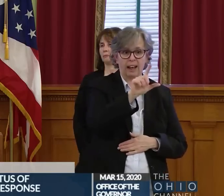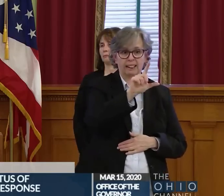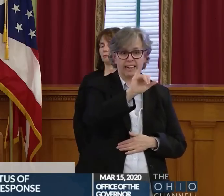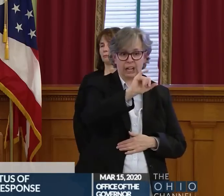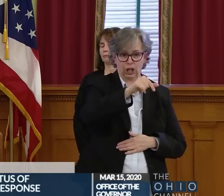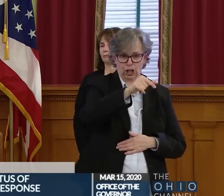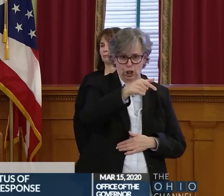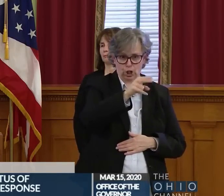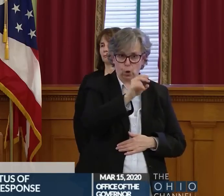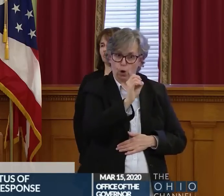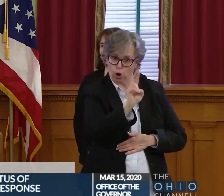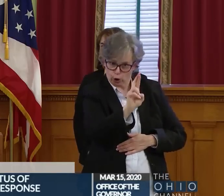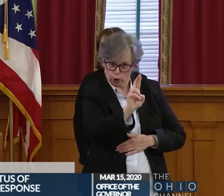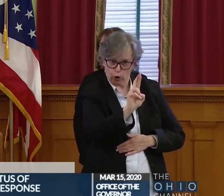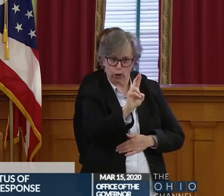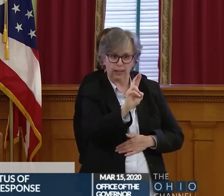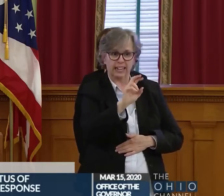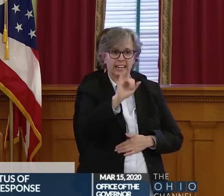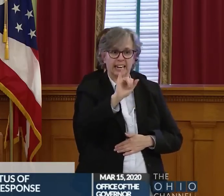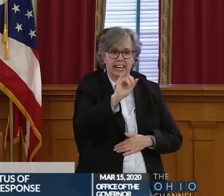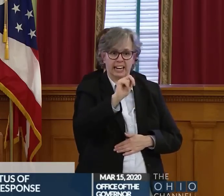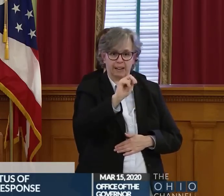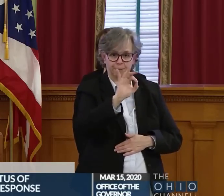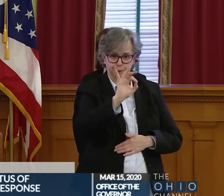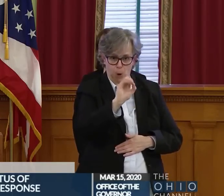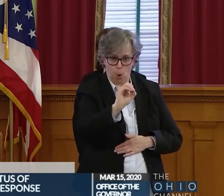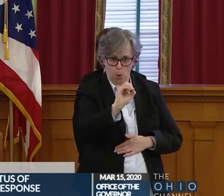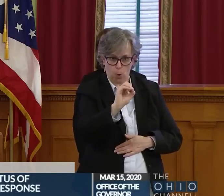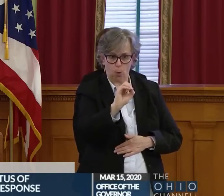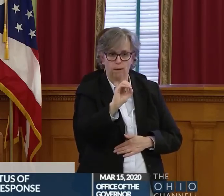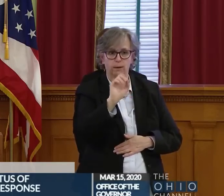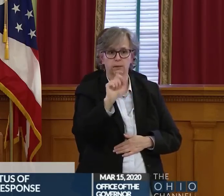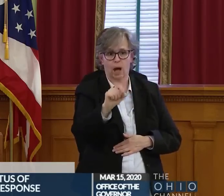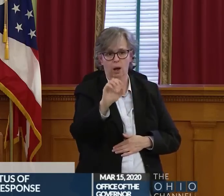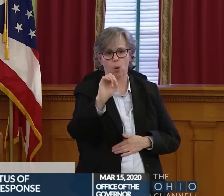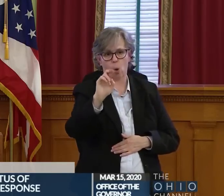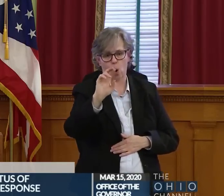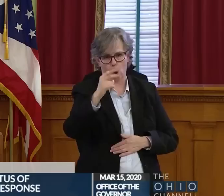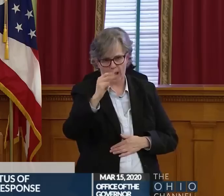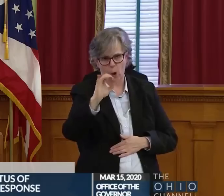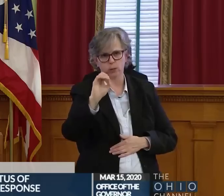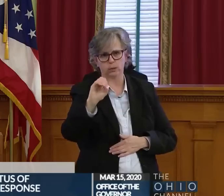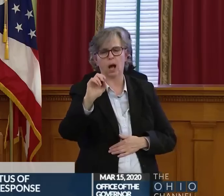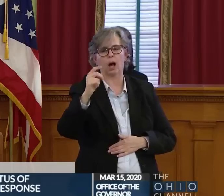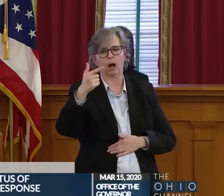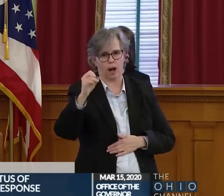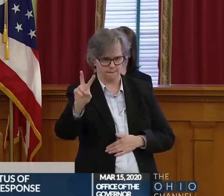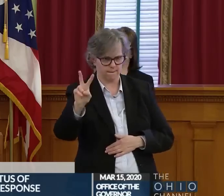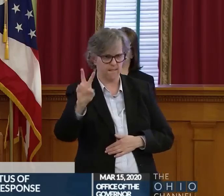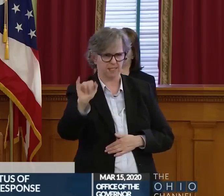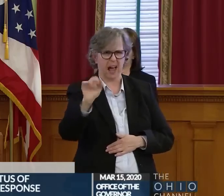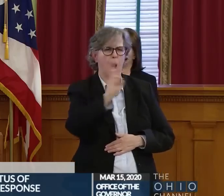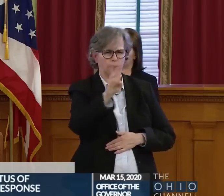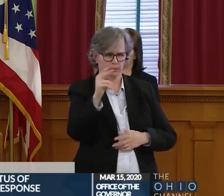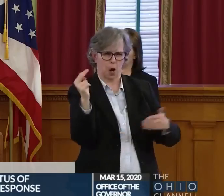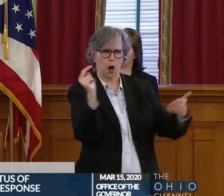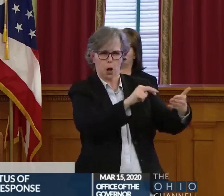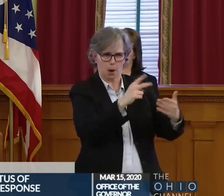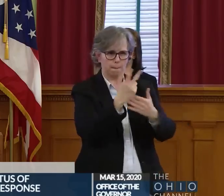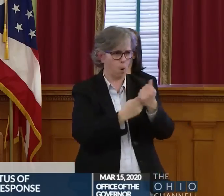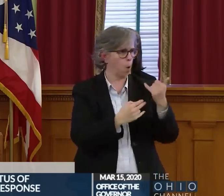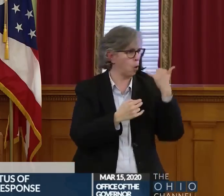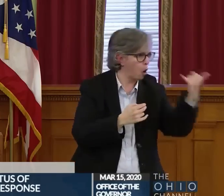.com, ohio.gov. So we have, please contact or go to those two locations to find